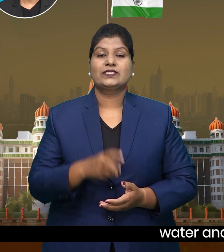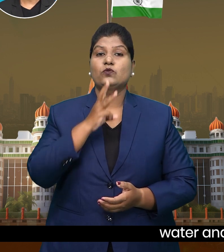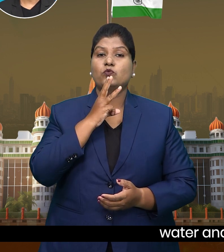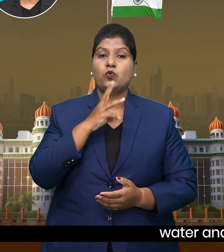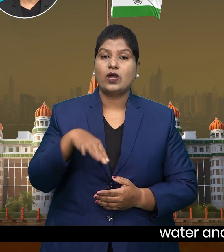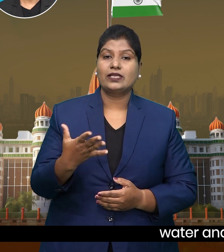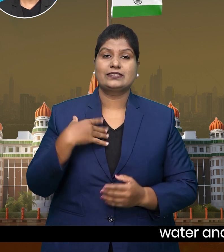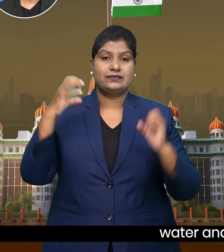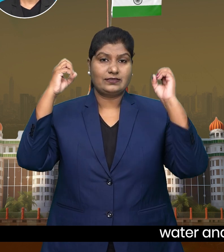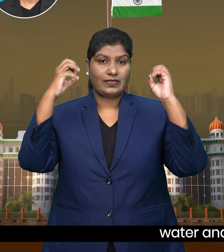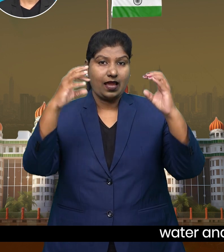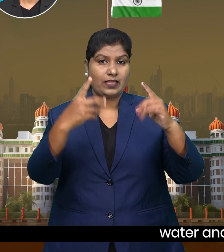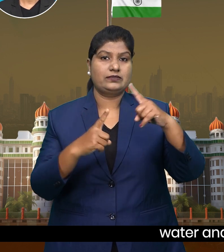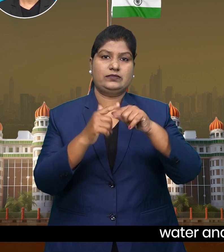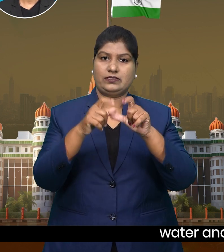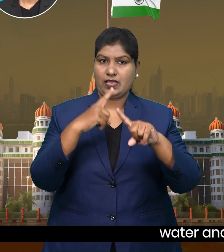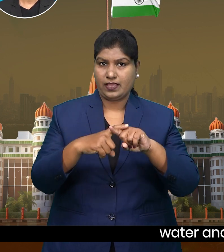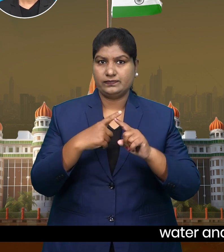water and street light tax,